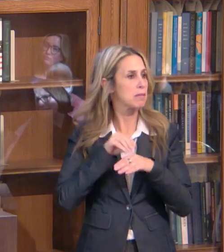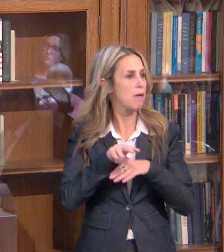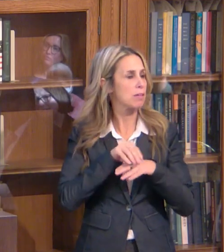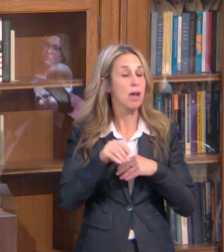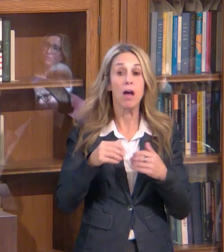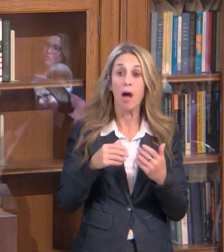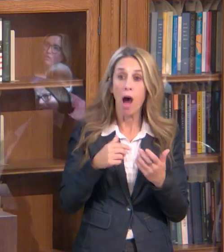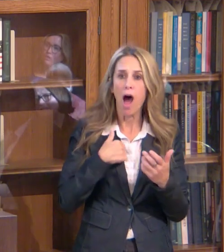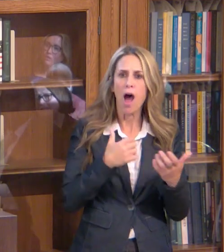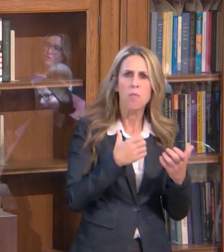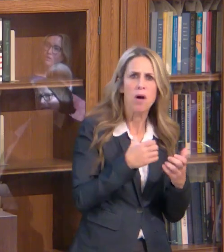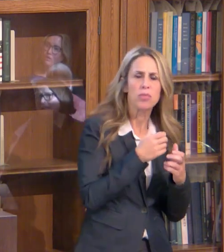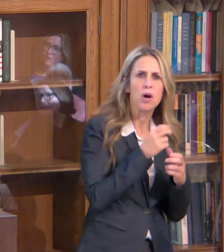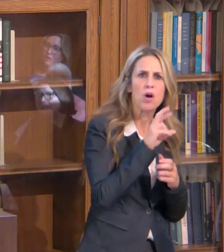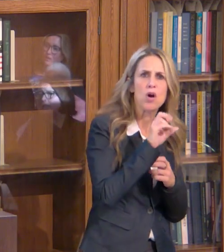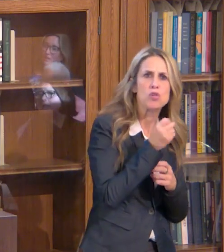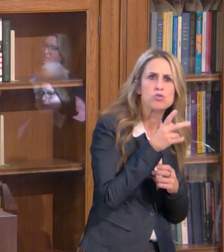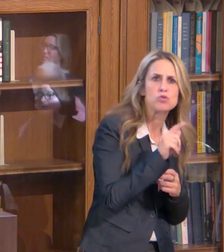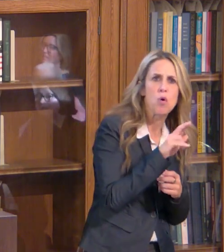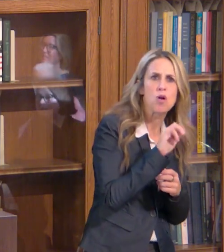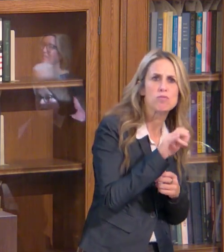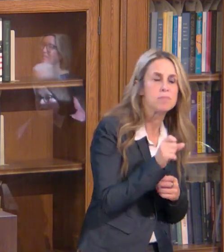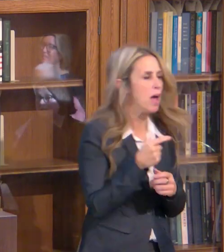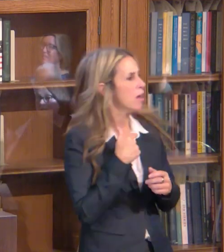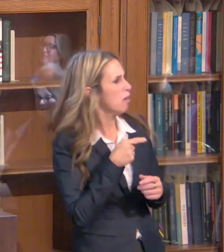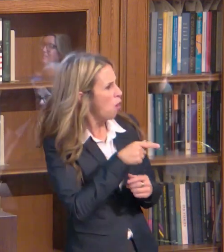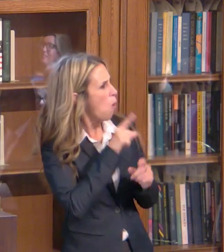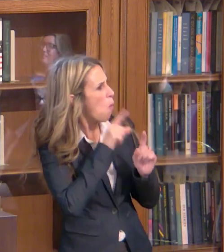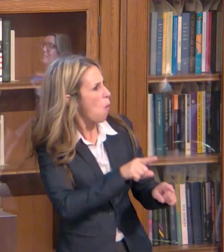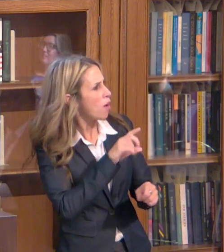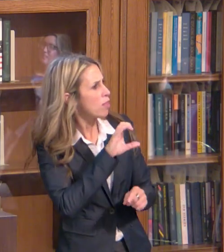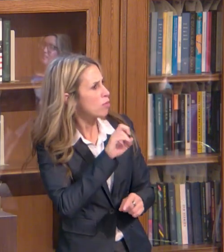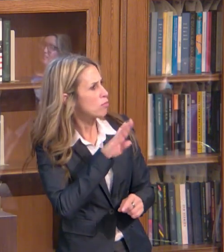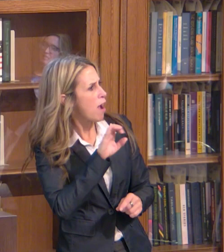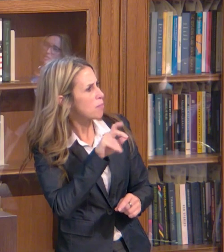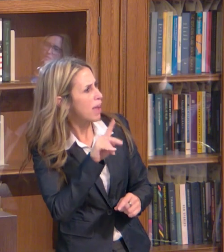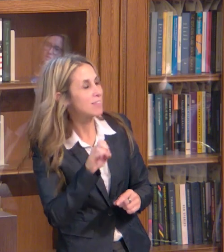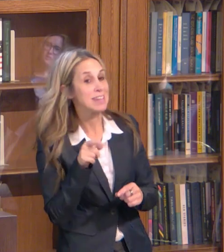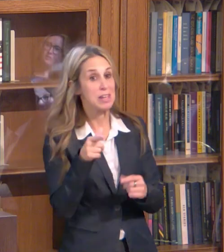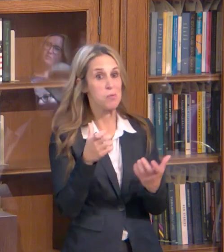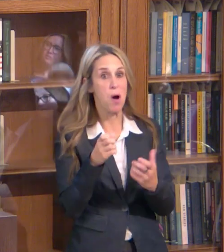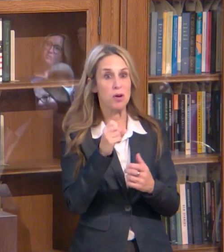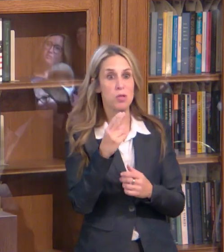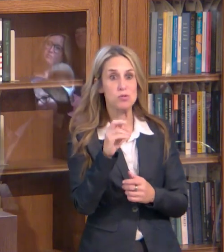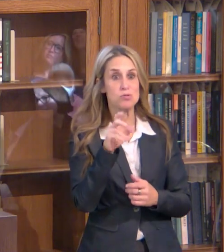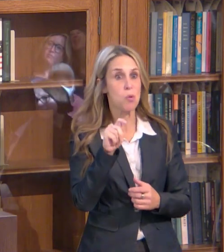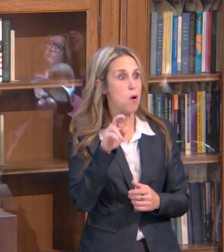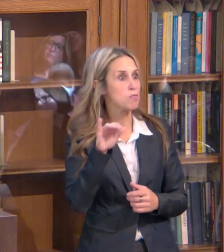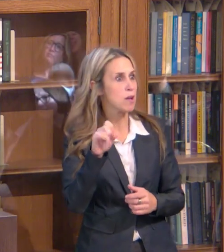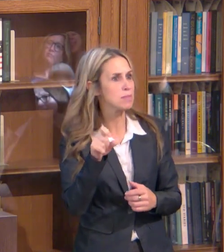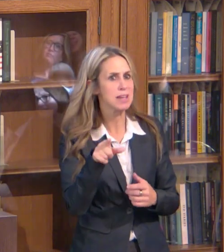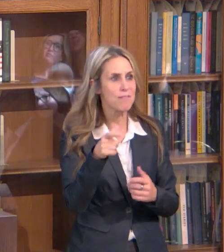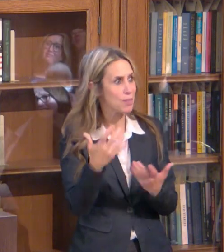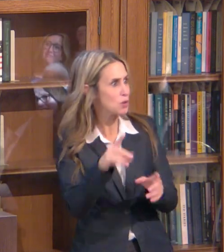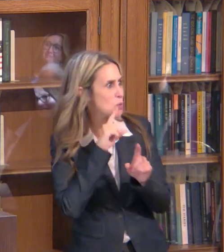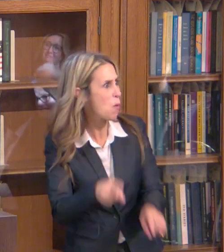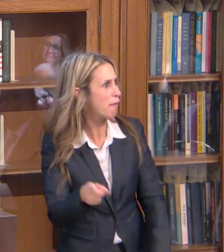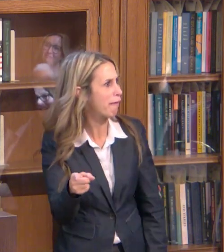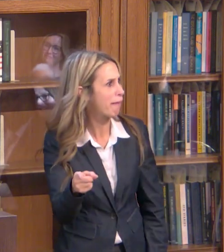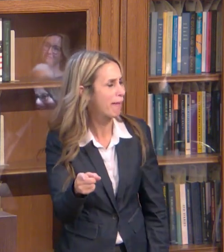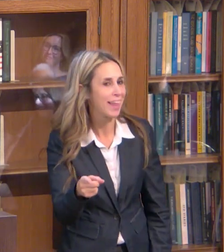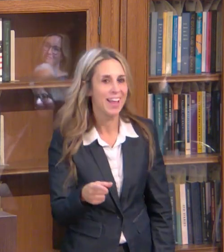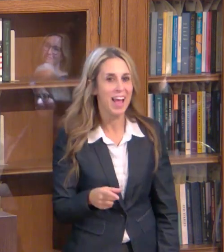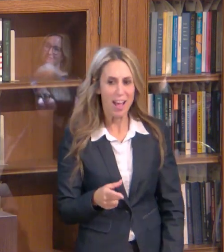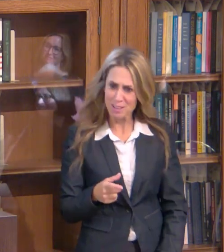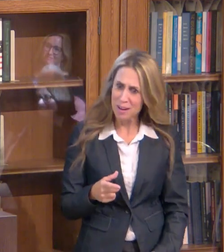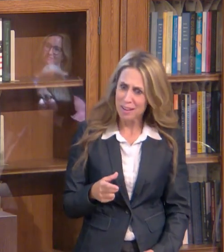short rib no have the crab he ordered the short rib and when they came was beautiful I said do let me have a little piece no and he and he wouldn't